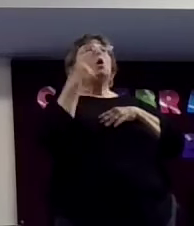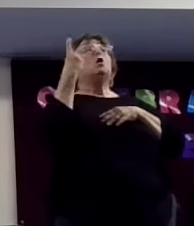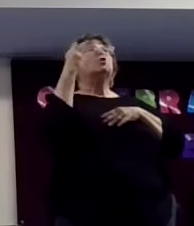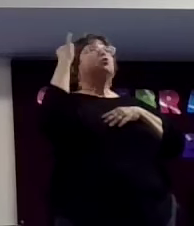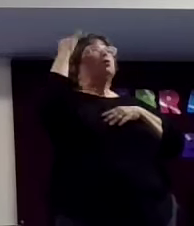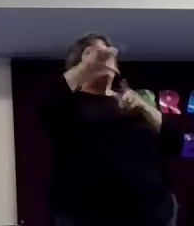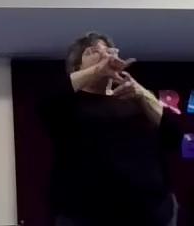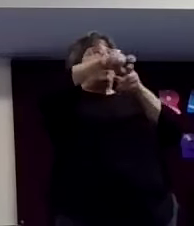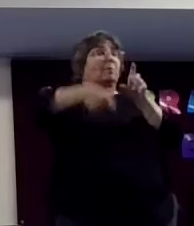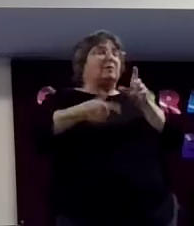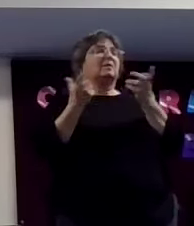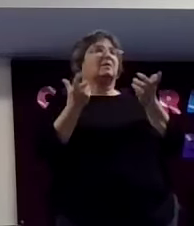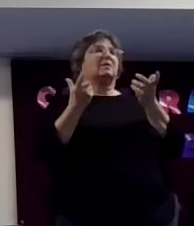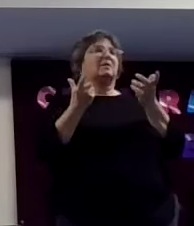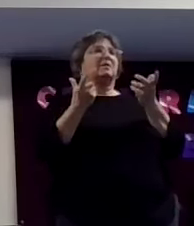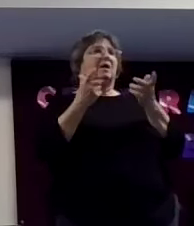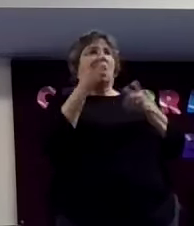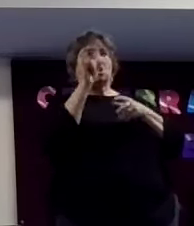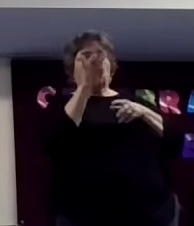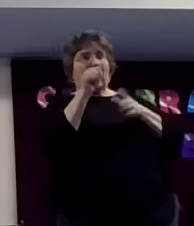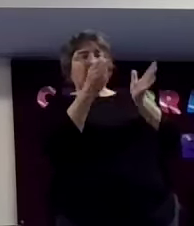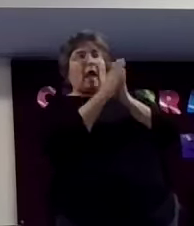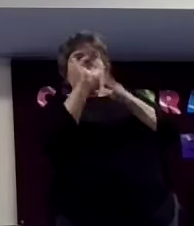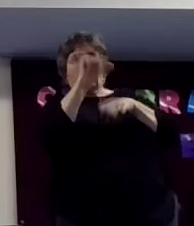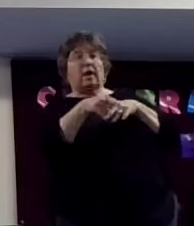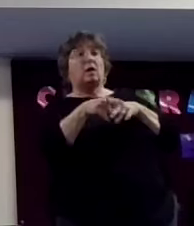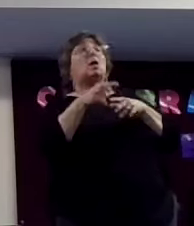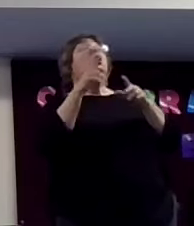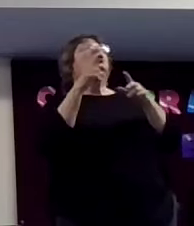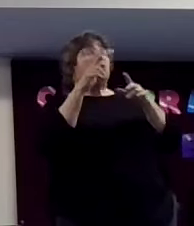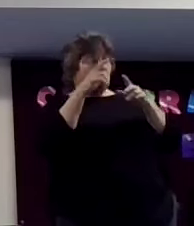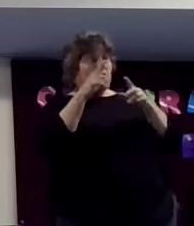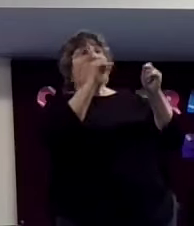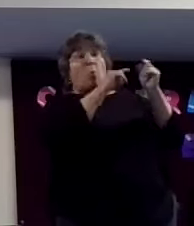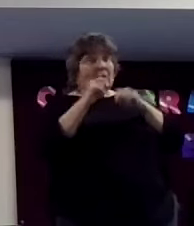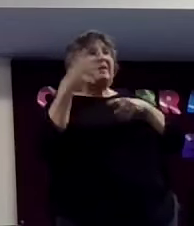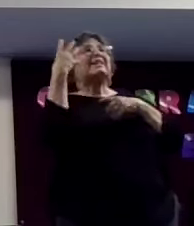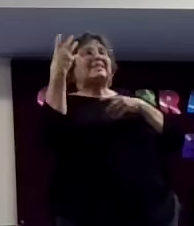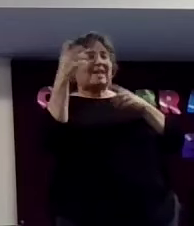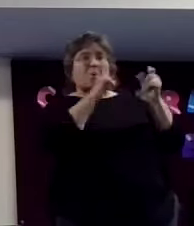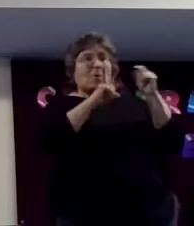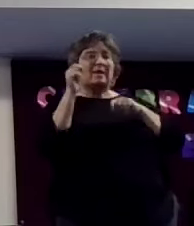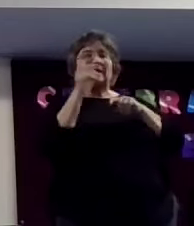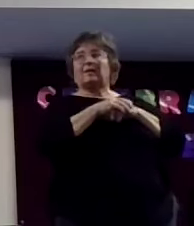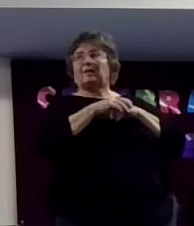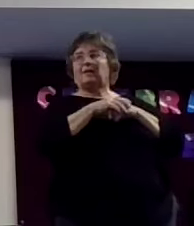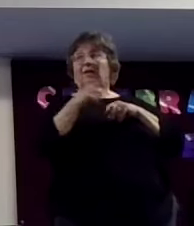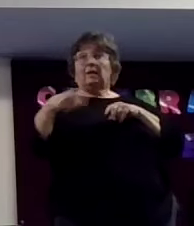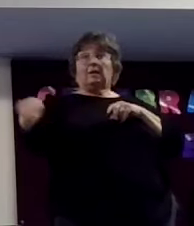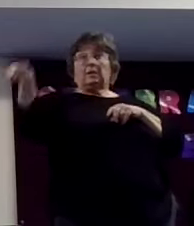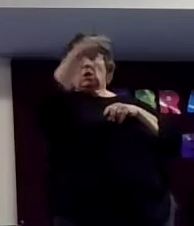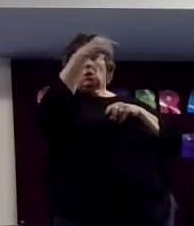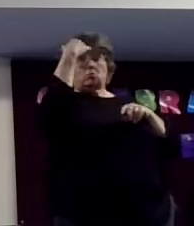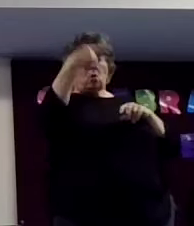suburban communities also put grants in, so the word's out there. Yeah. So did anybody in